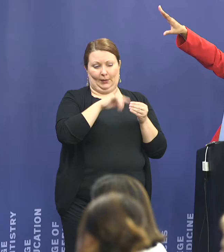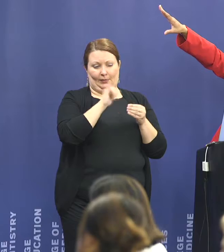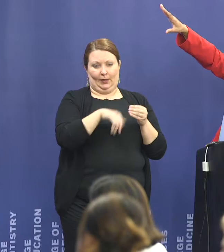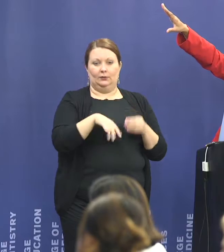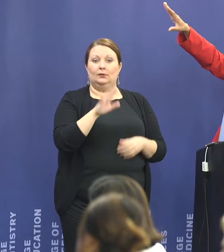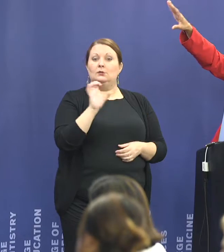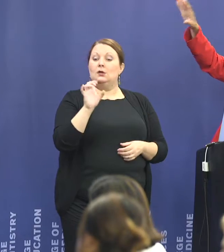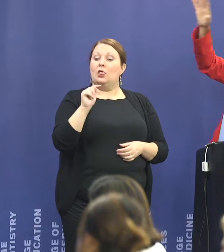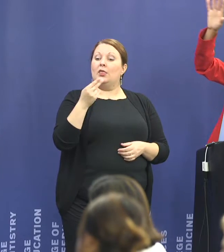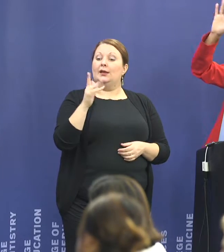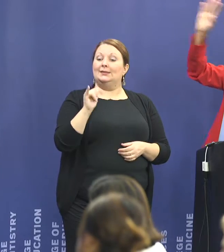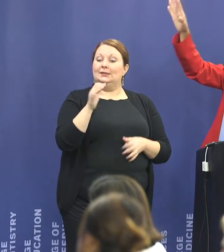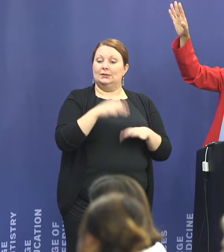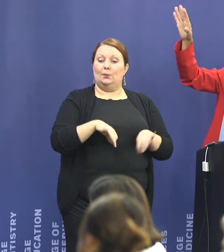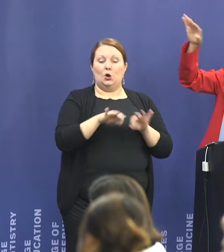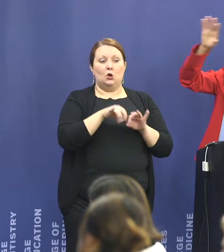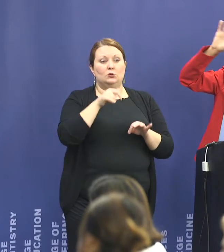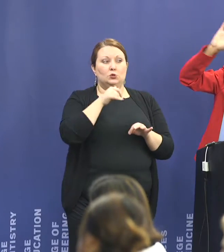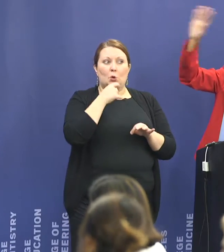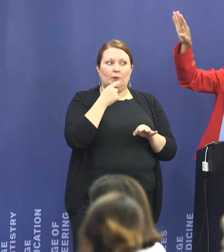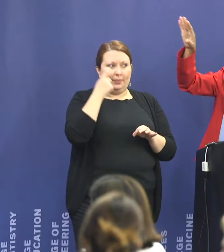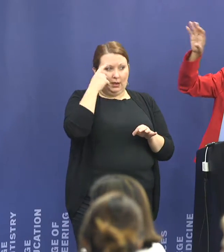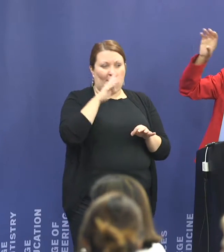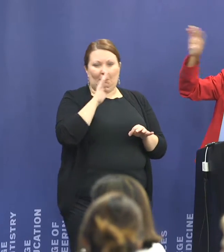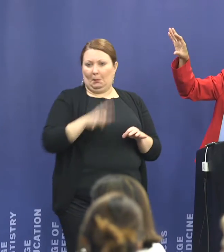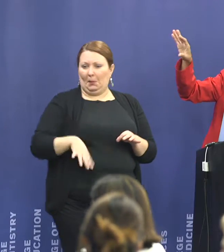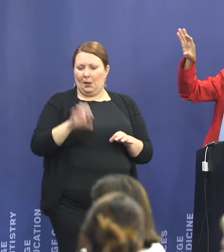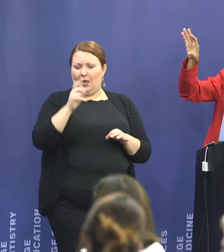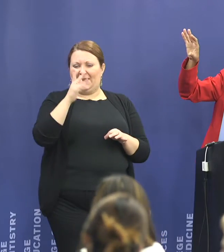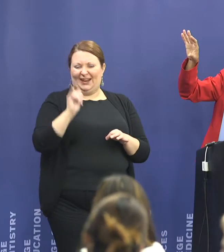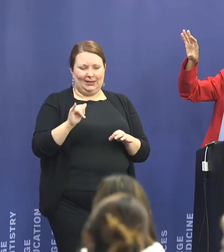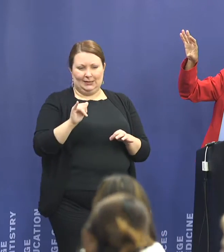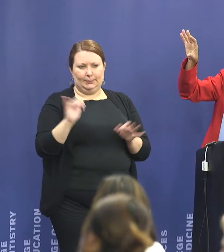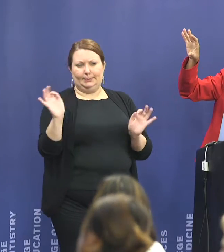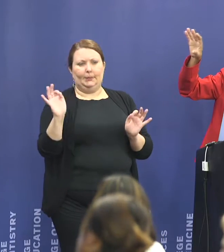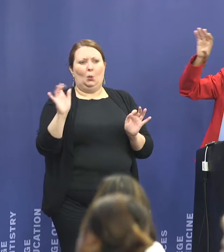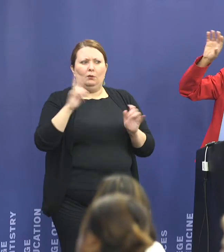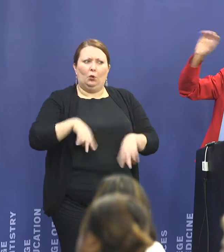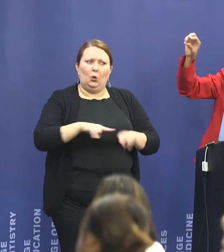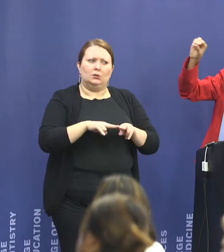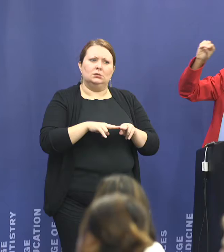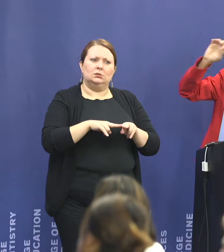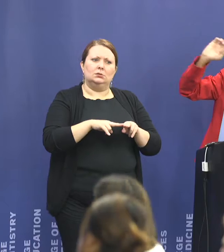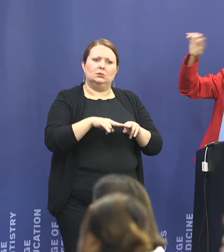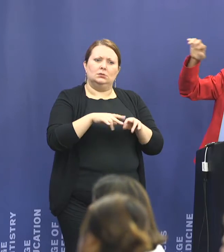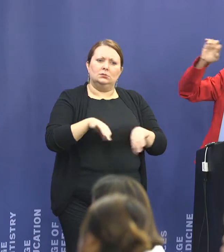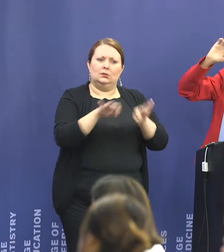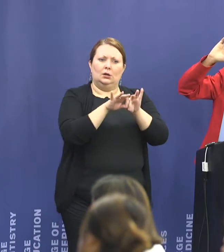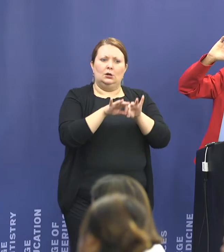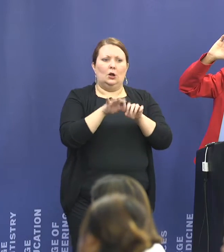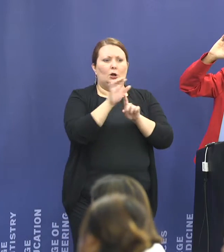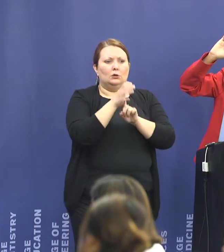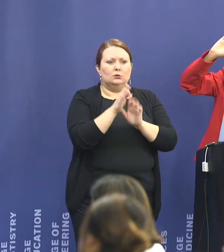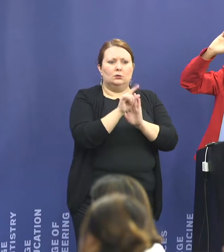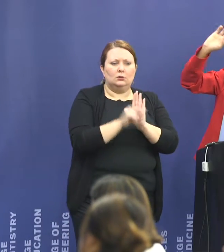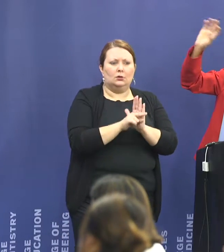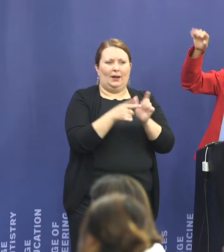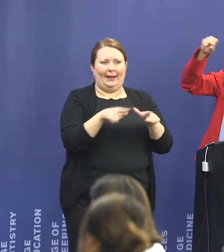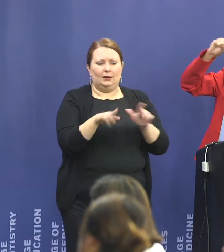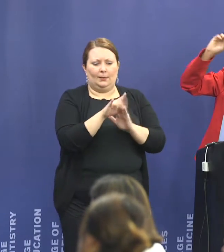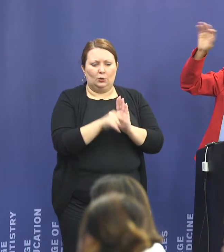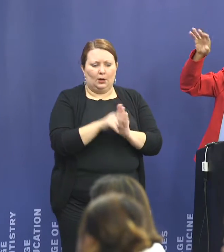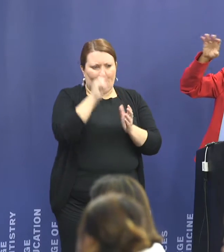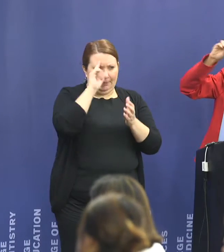Ethnicity is important. Please do not think that I'm saying ethnicity is a matter. Of course it matters. Your cultural background, your language background,